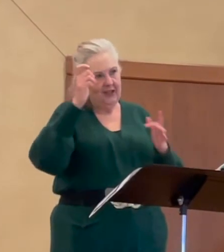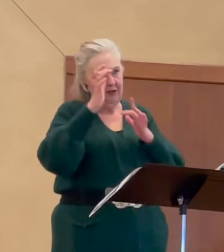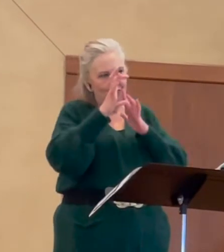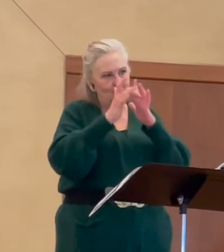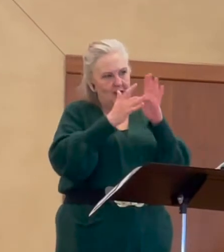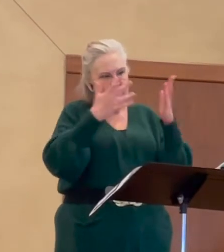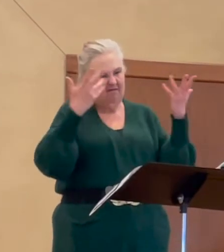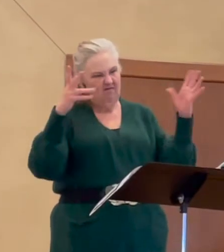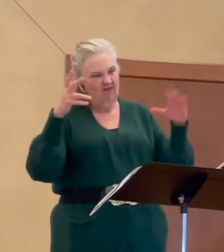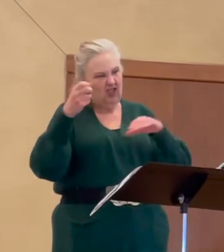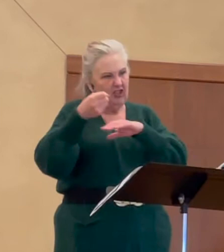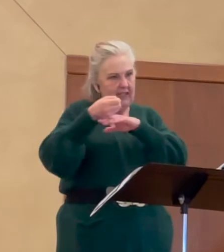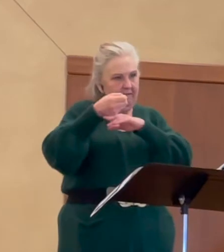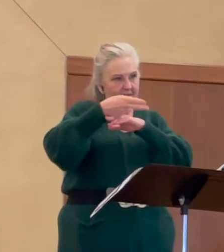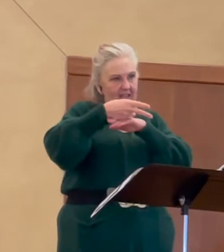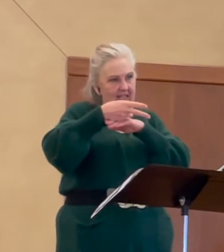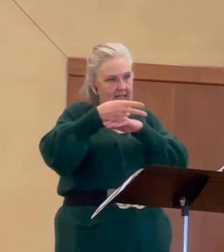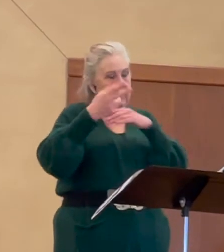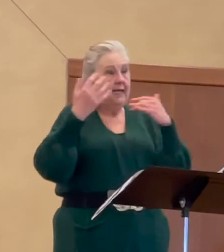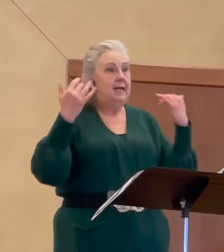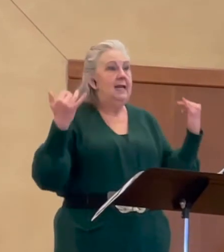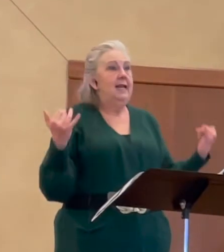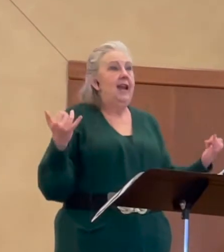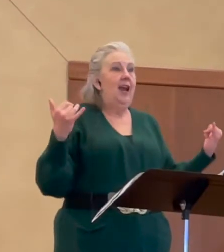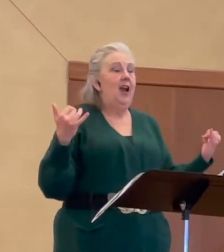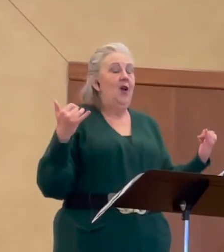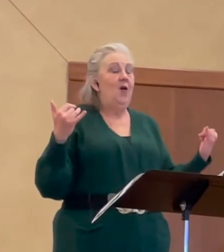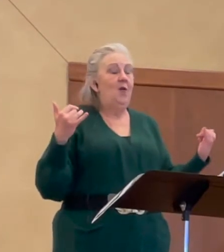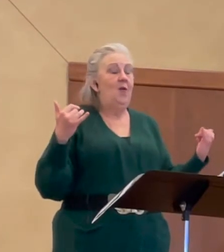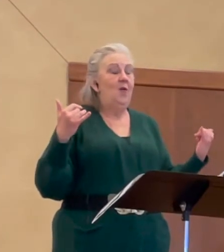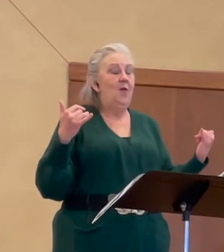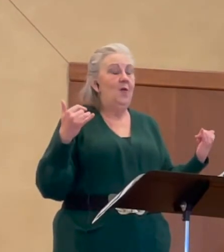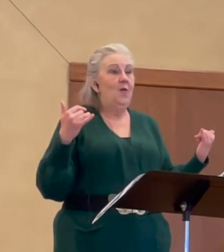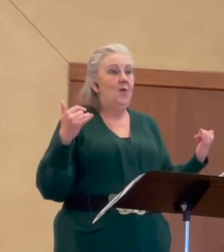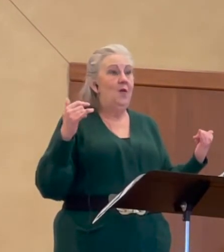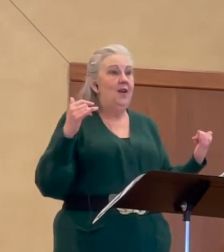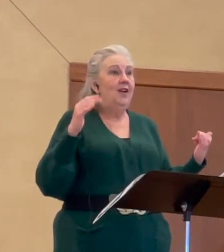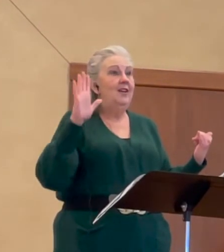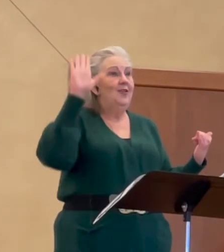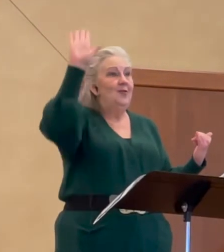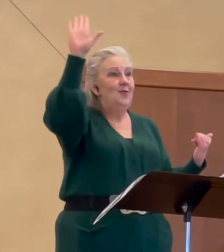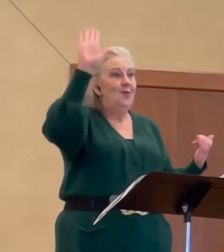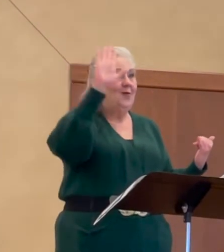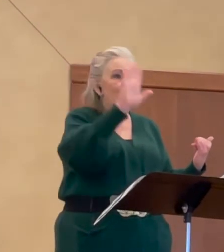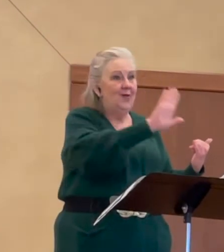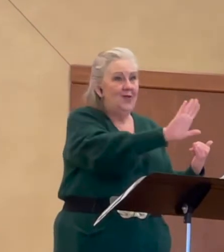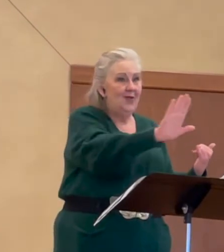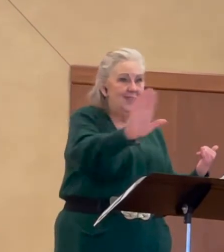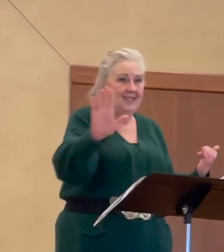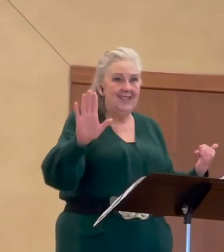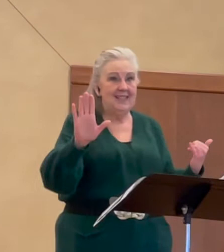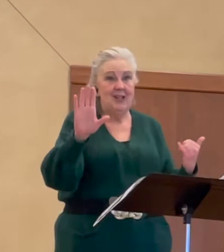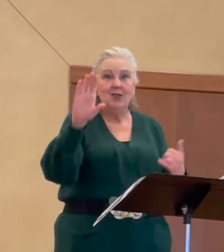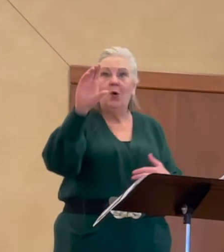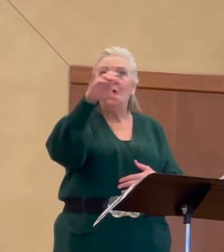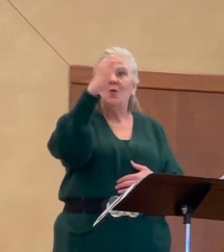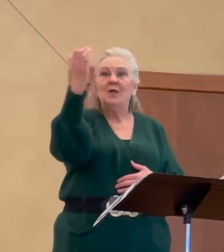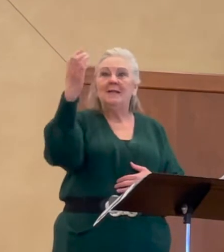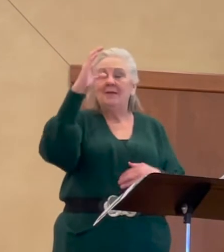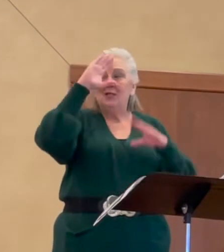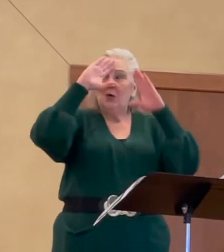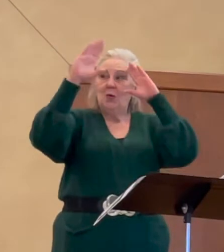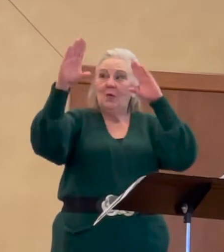them, and now he is yours. So Christmas greetings to you, favored